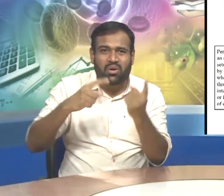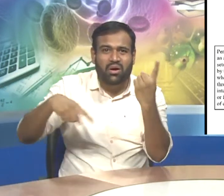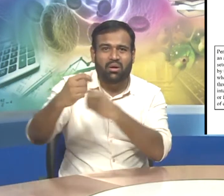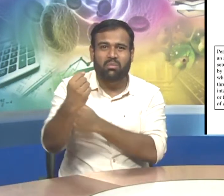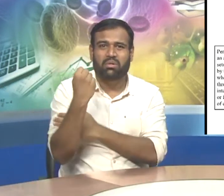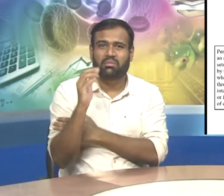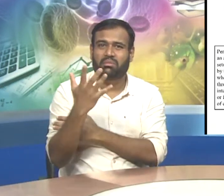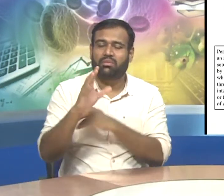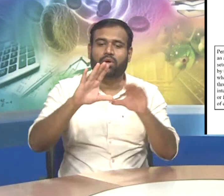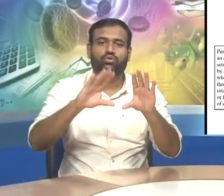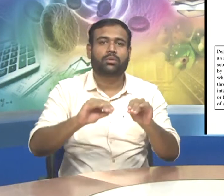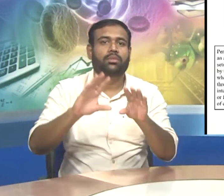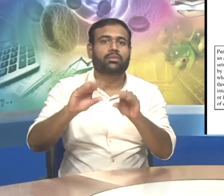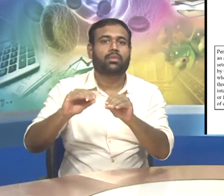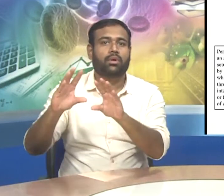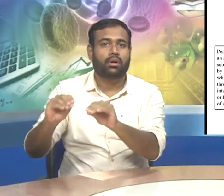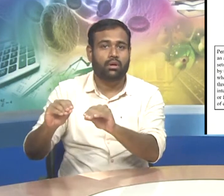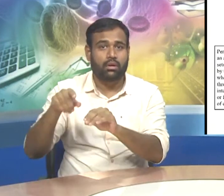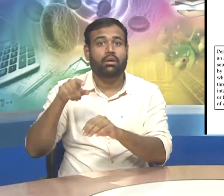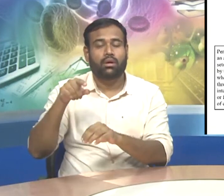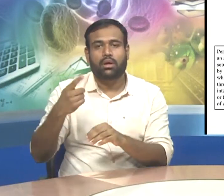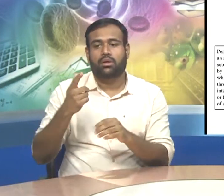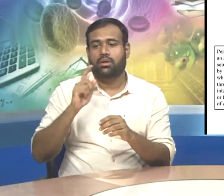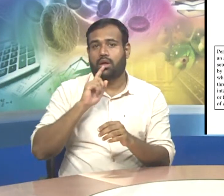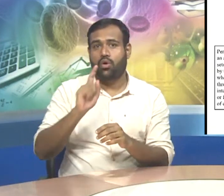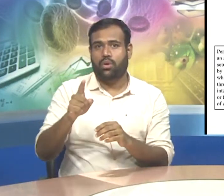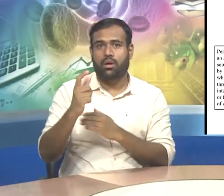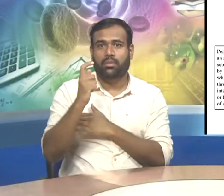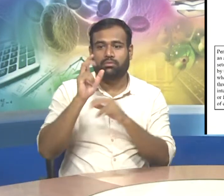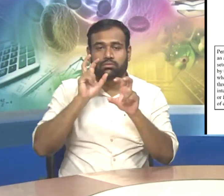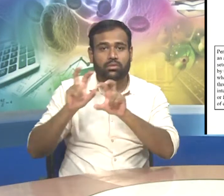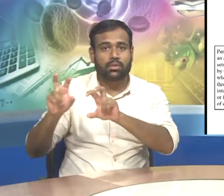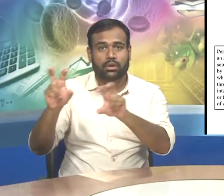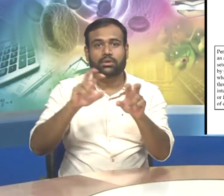external sources or from financial situations of crisis.